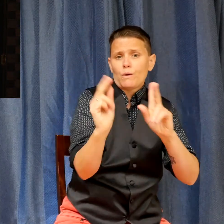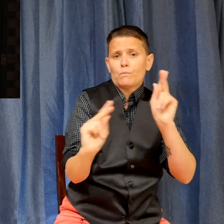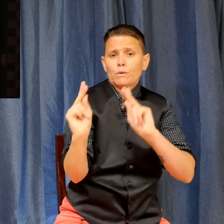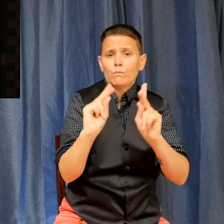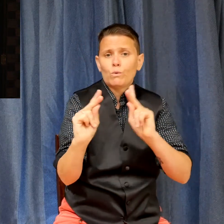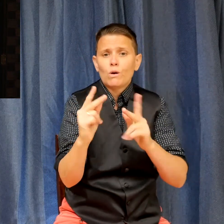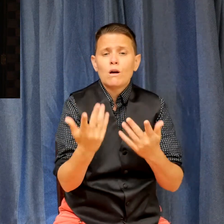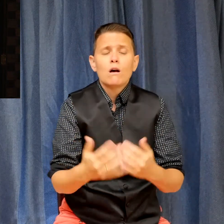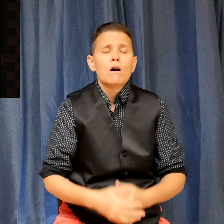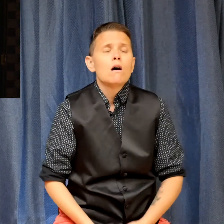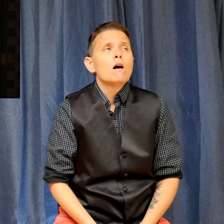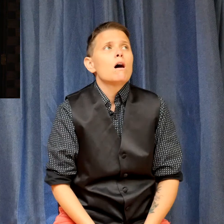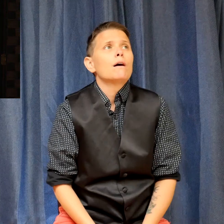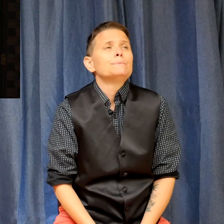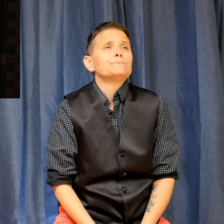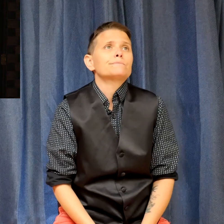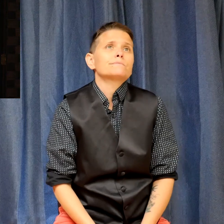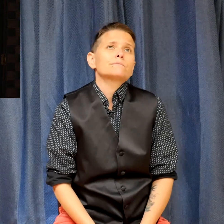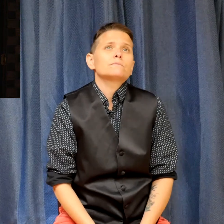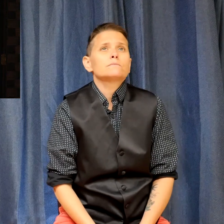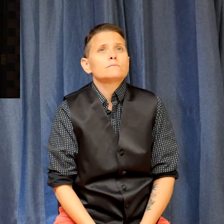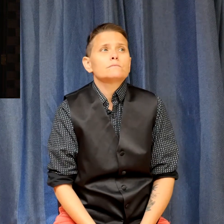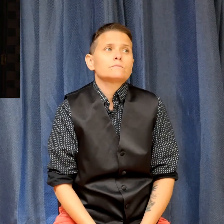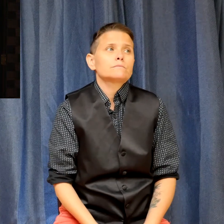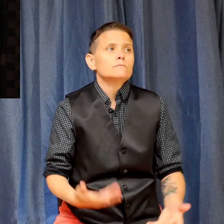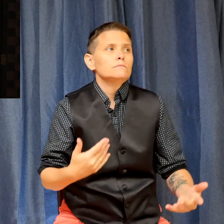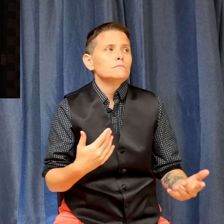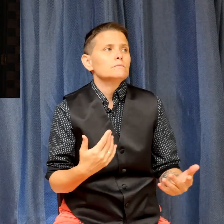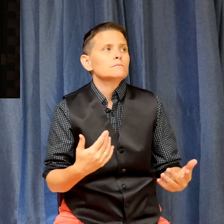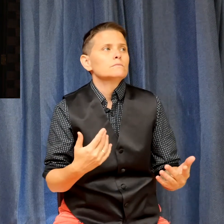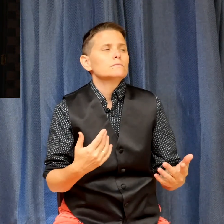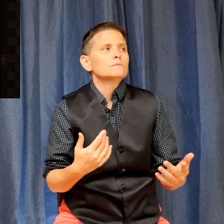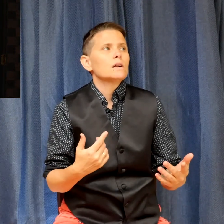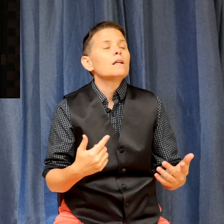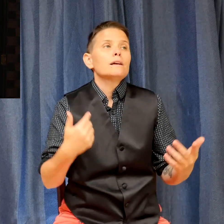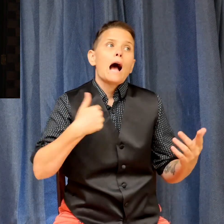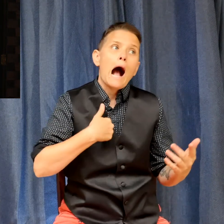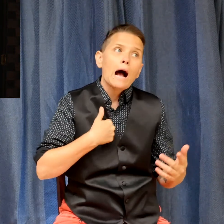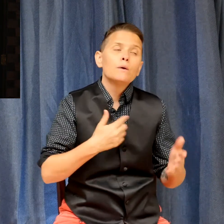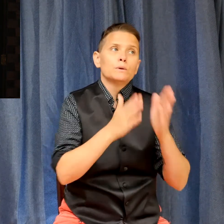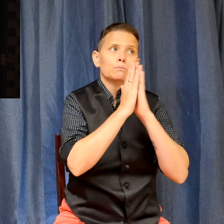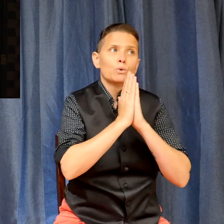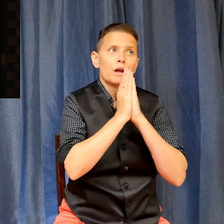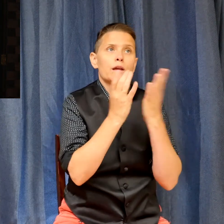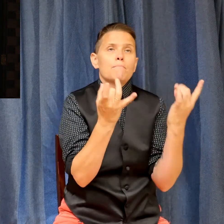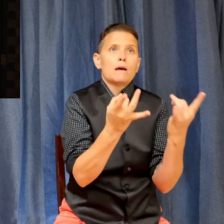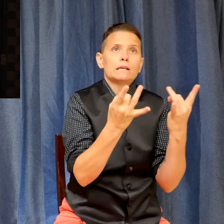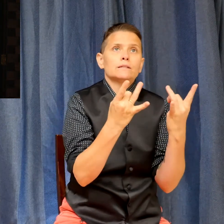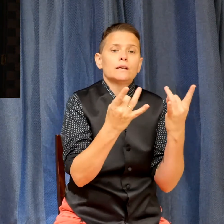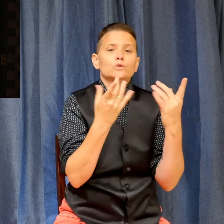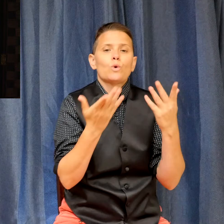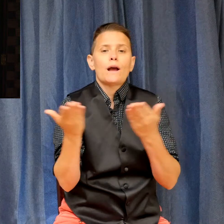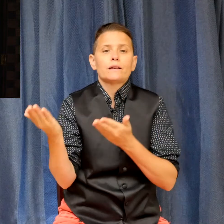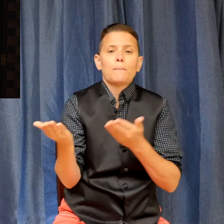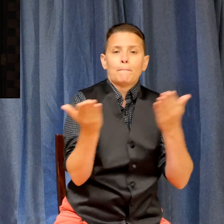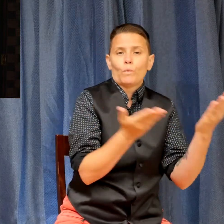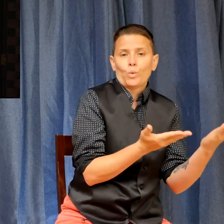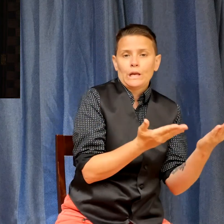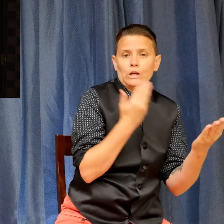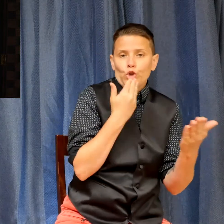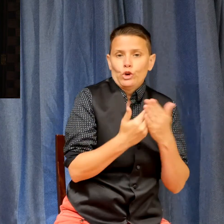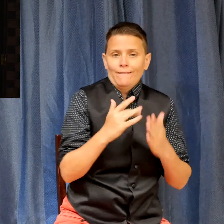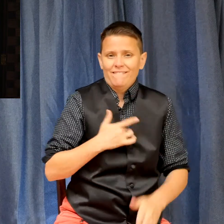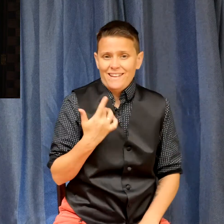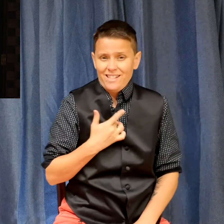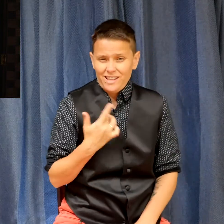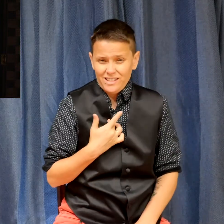bring good feelings when I went in. Yeah. And so I'm still ministering while